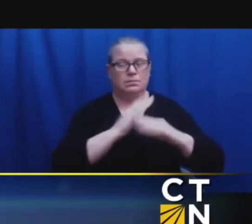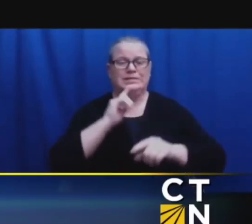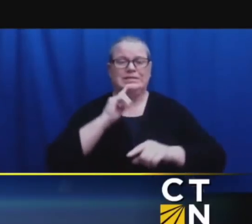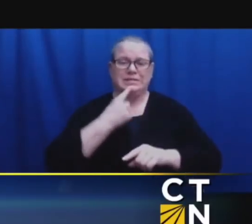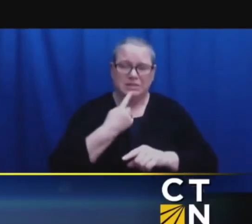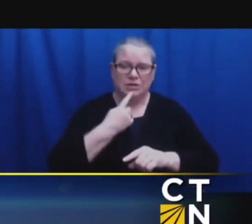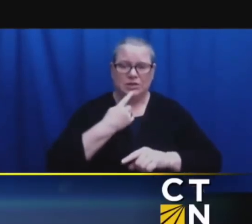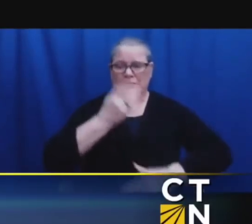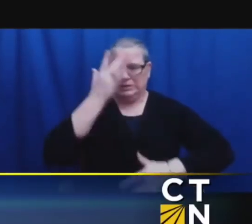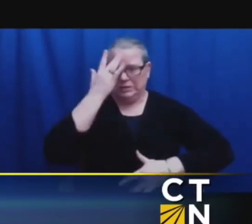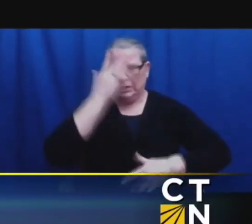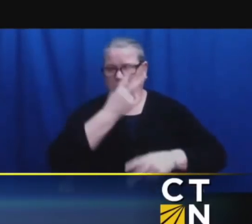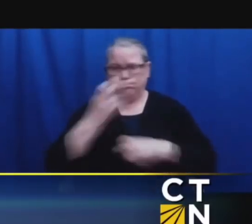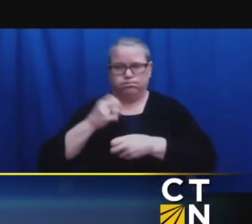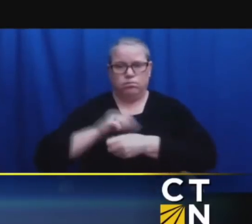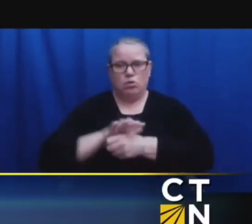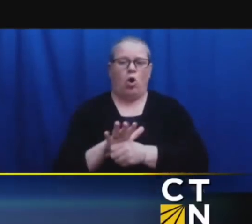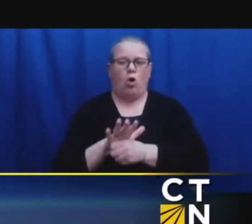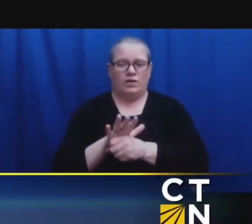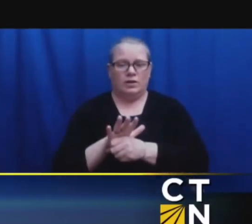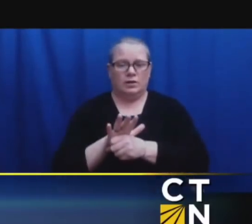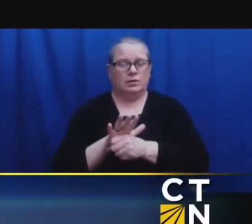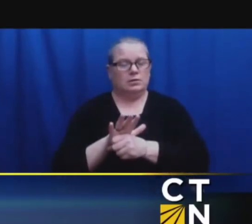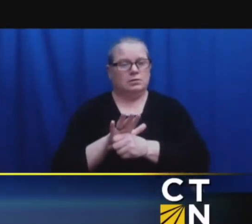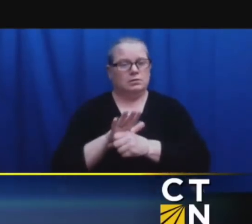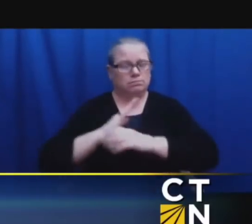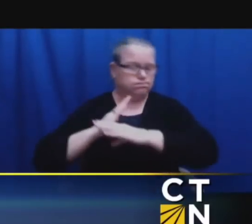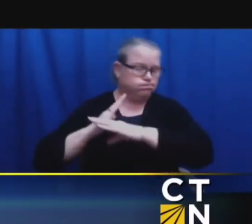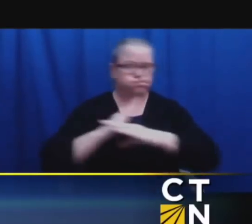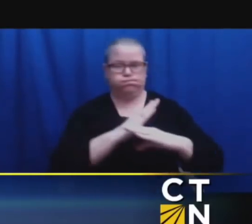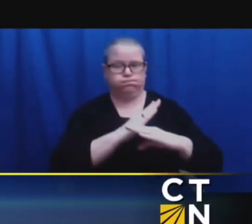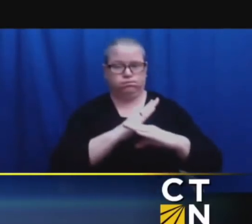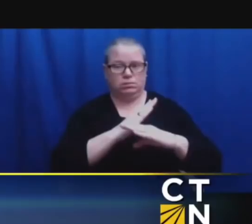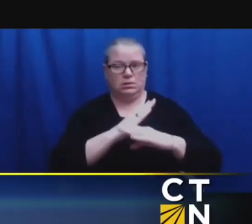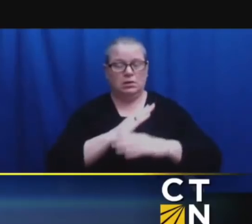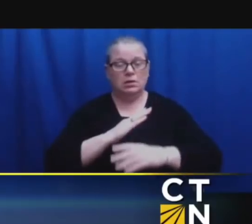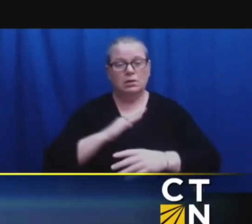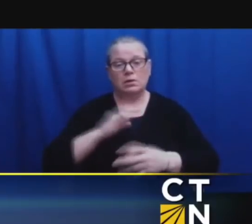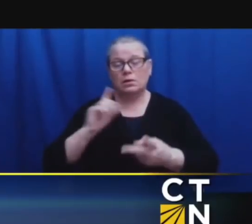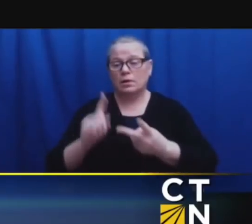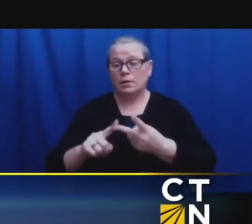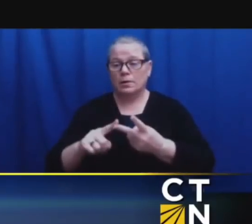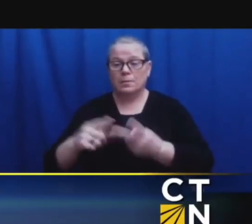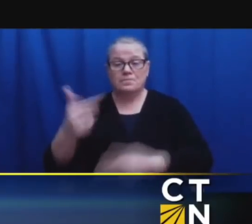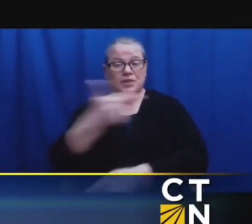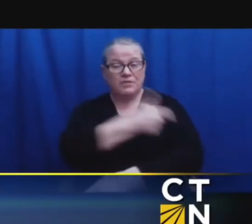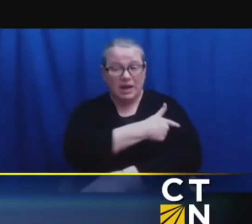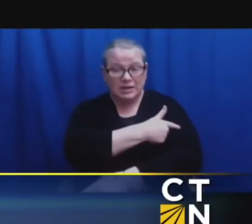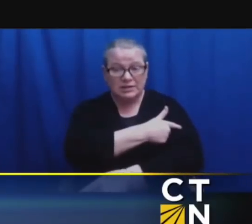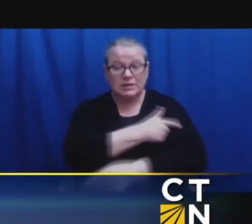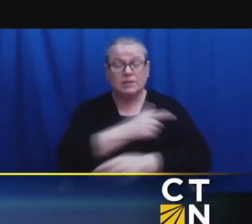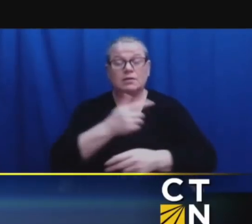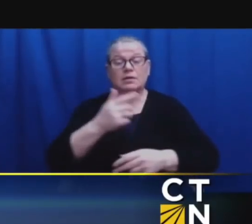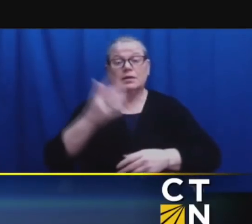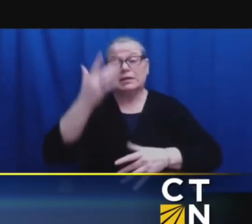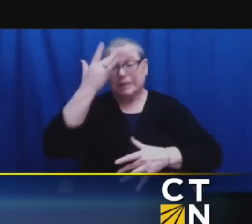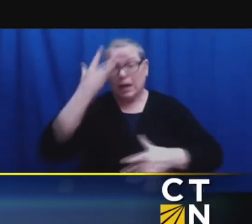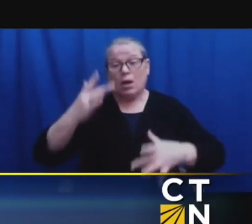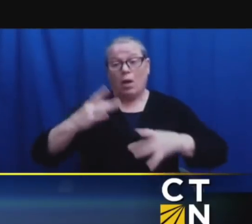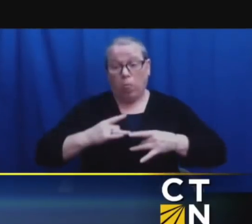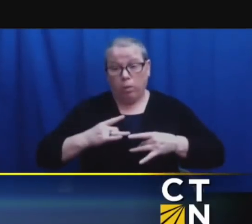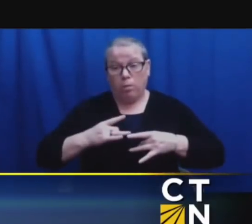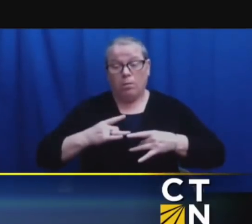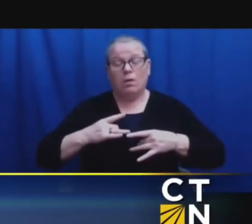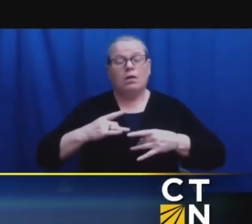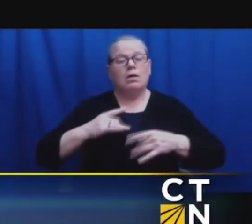complications, incredibly effective at keeping you out of the hospital, and virtually 100% effective